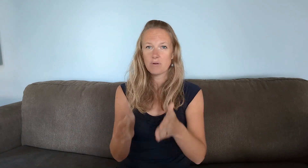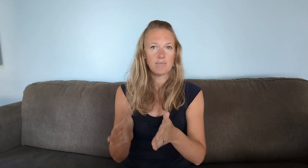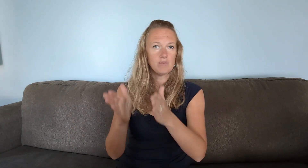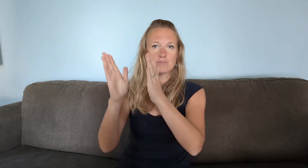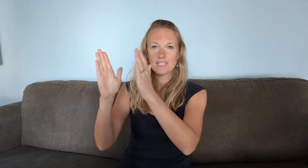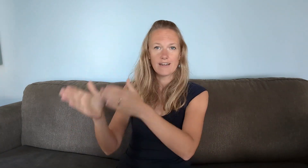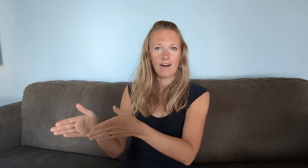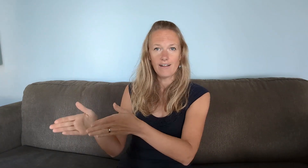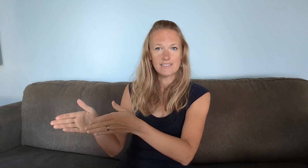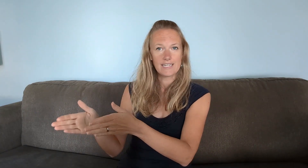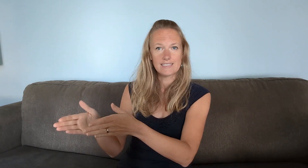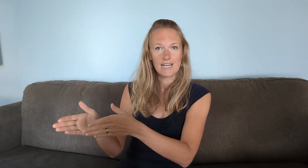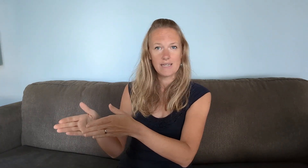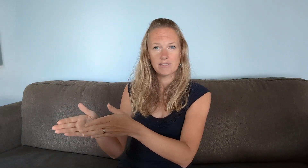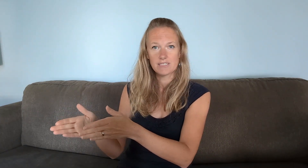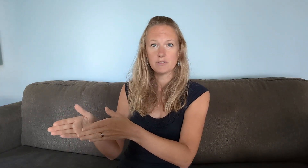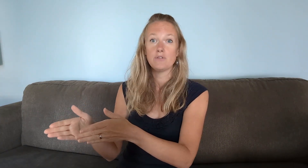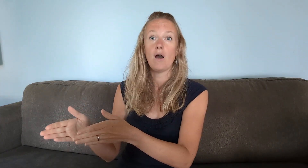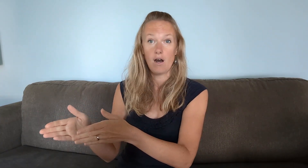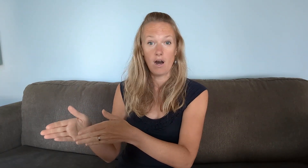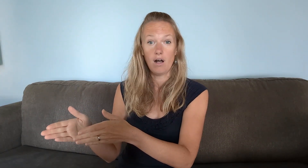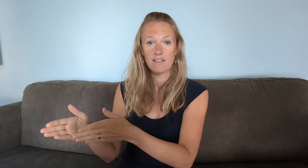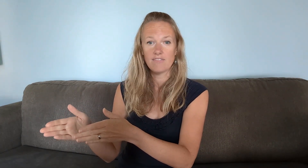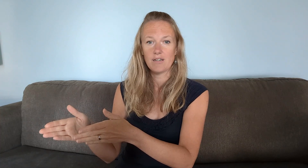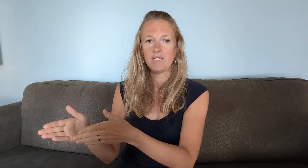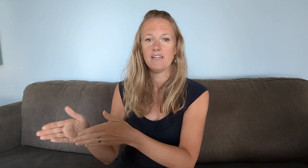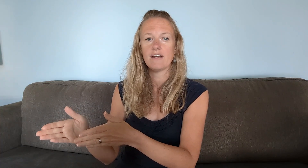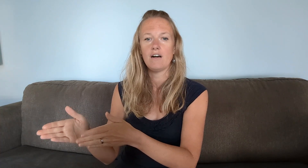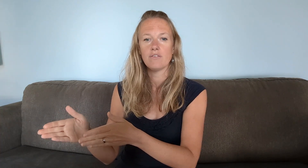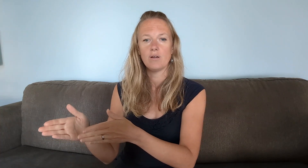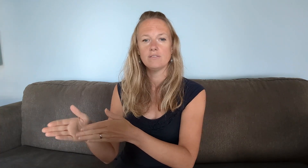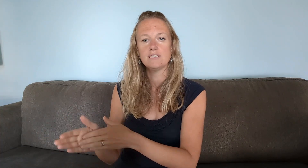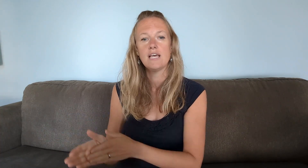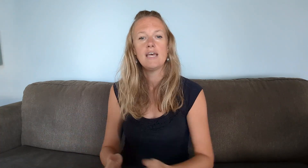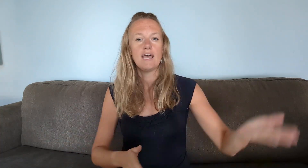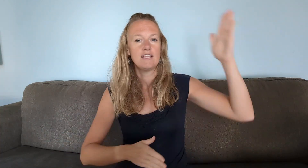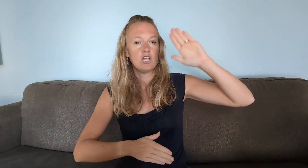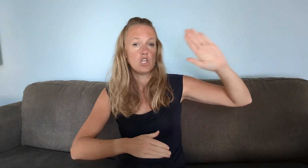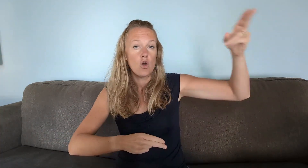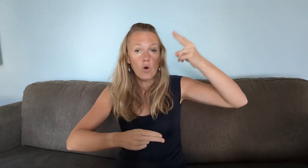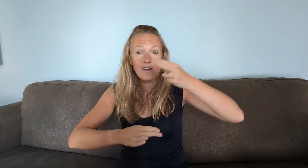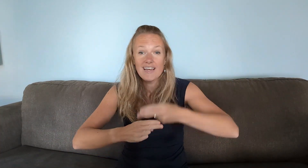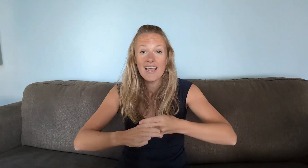probably won't sign all the second time. I'll just do all at the very beginning at all thrones. And then your